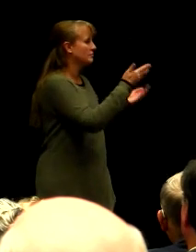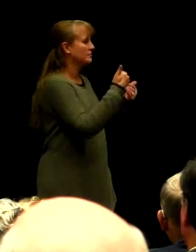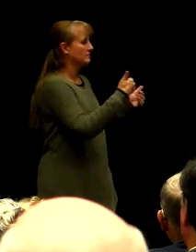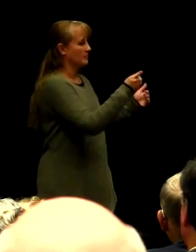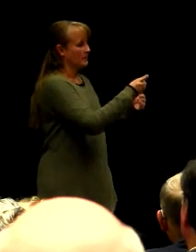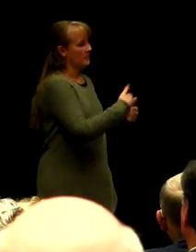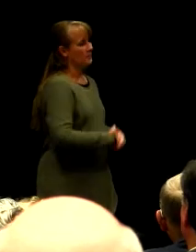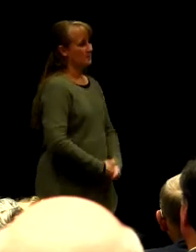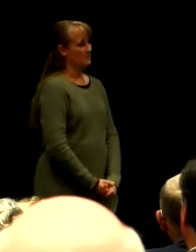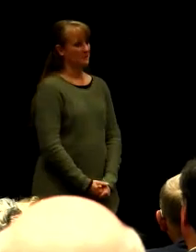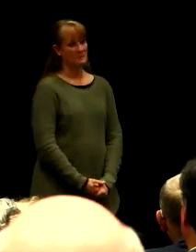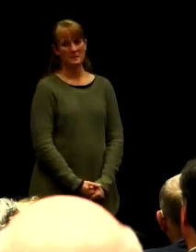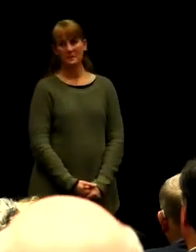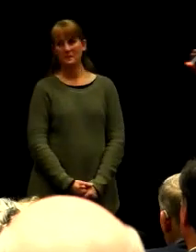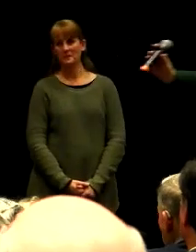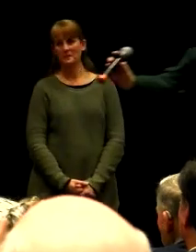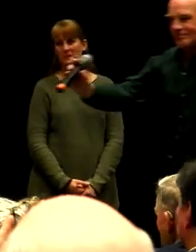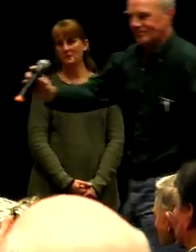thing.